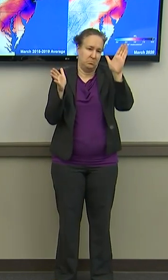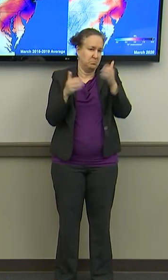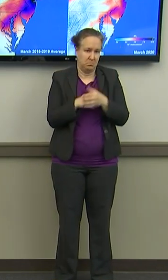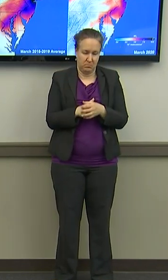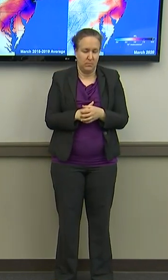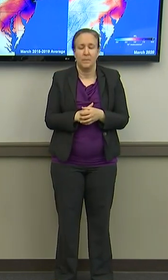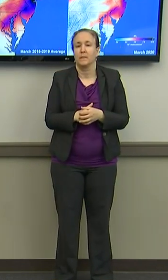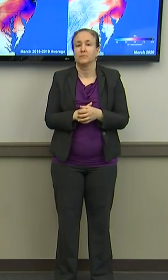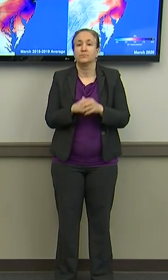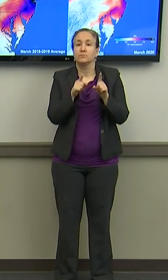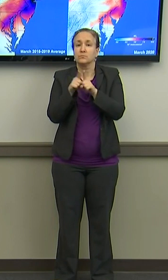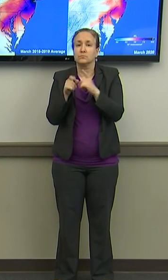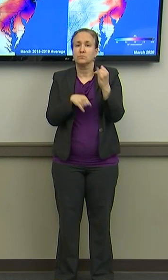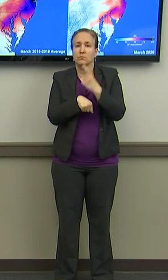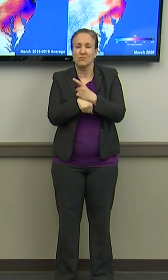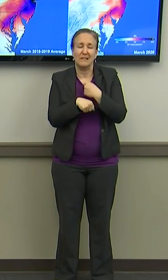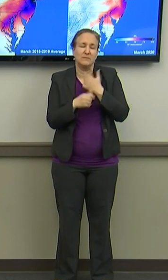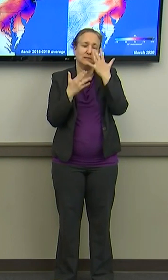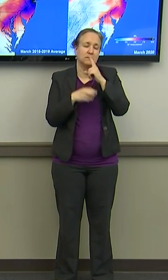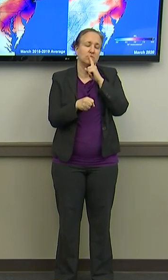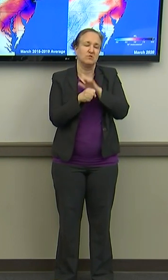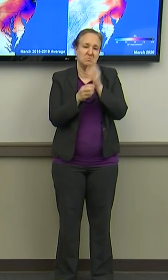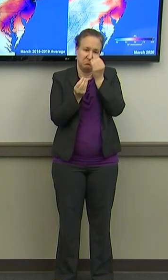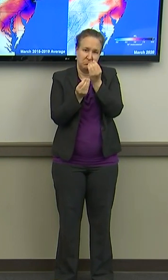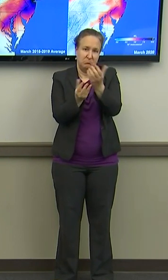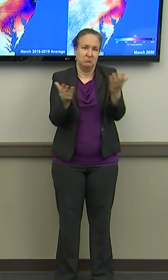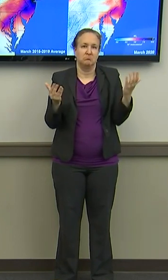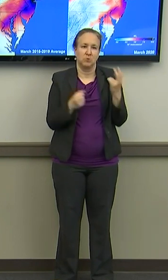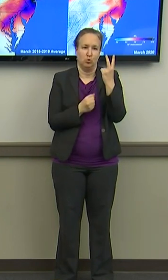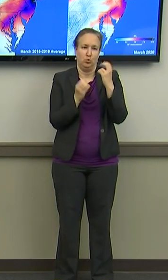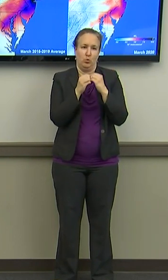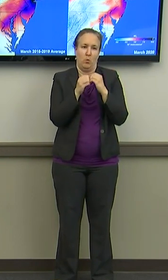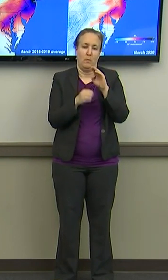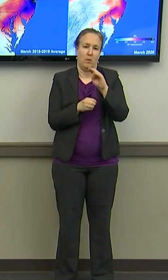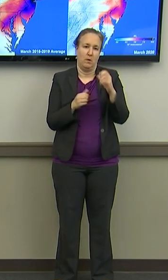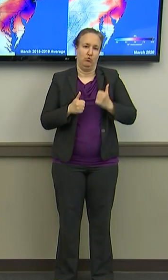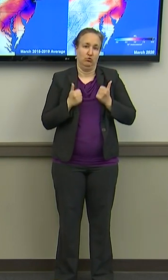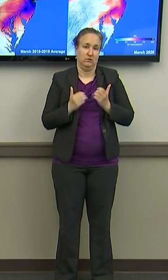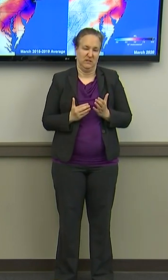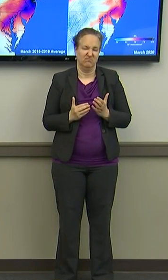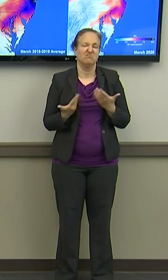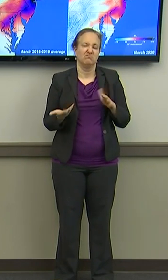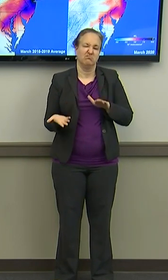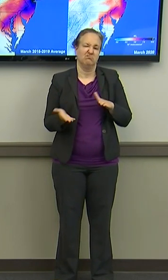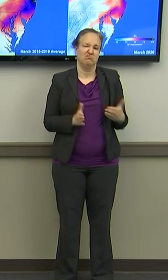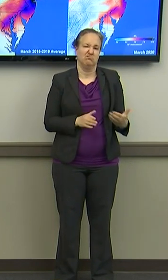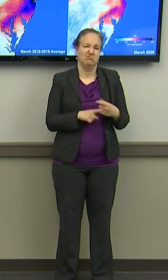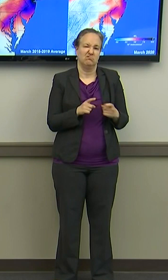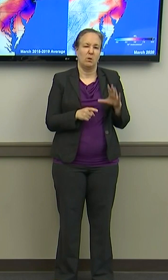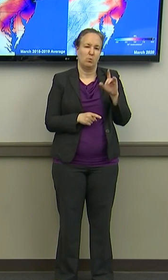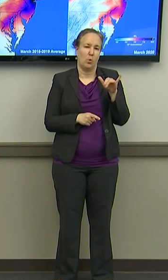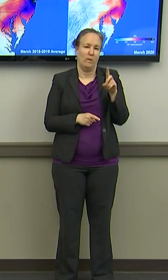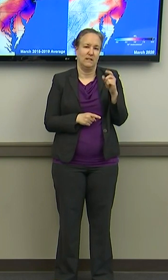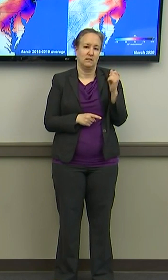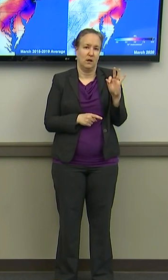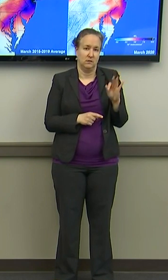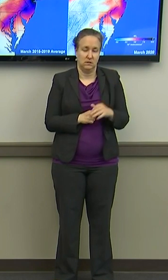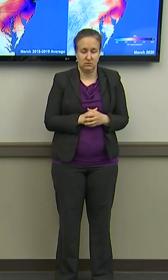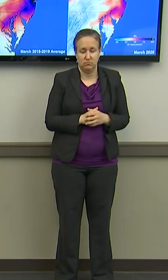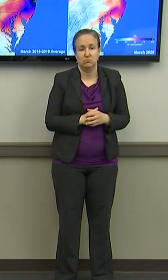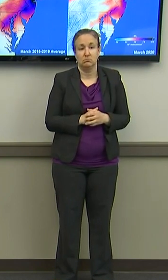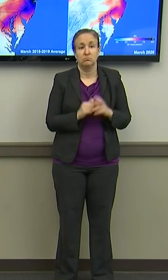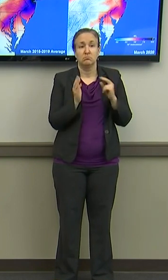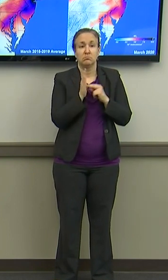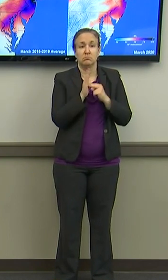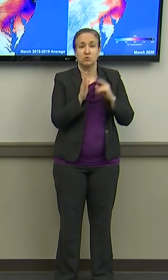I am also today saddened to confirm that 2 more Montgomery County residents have lost their lives to COVID-19,